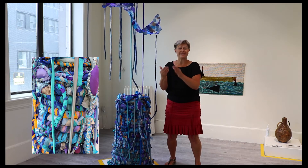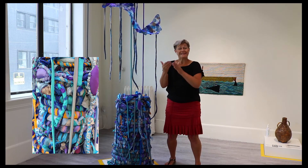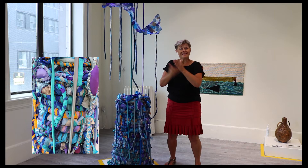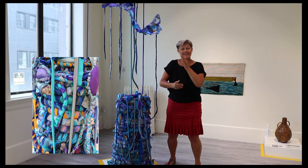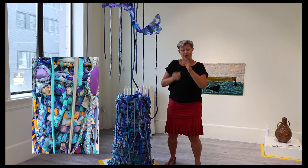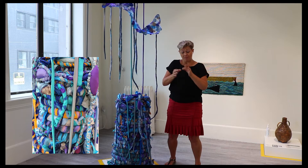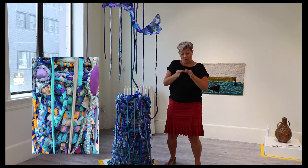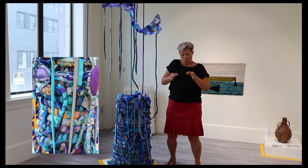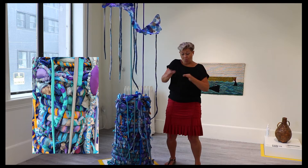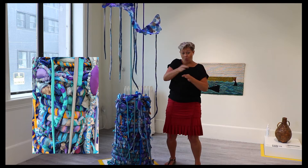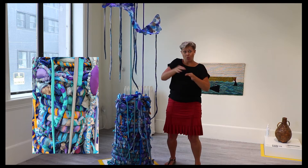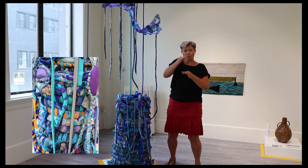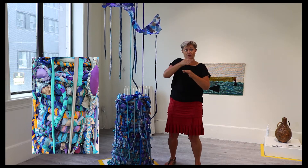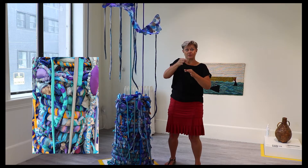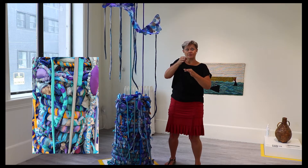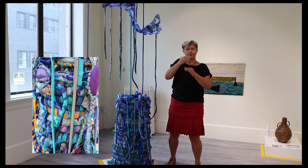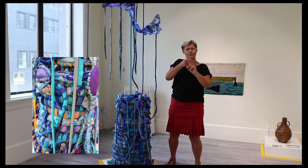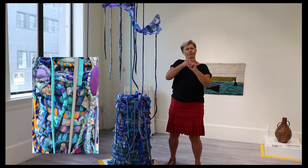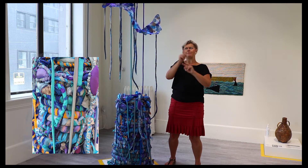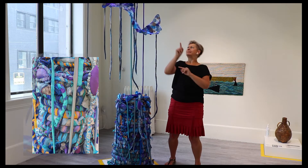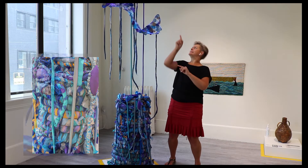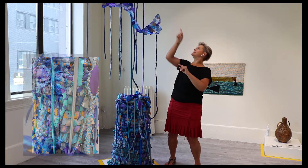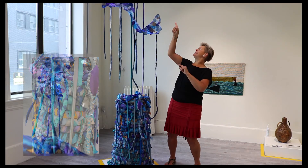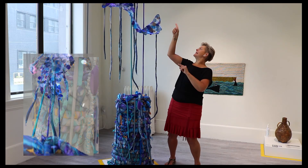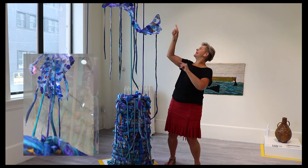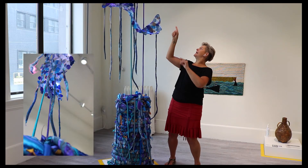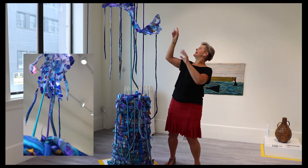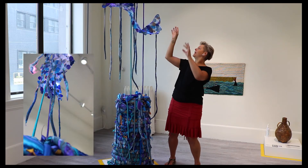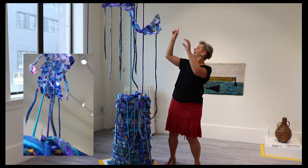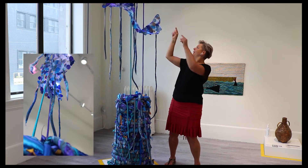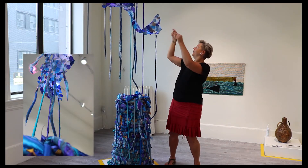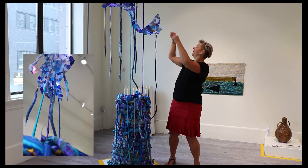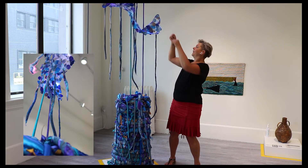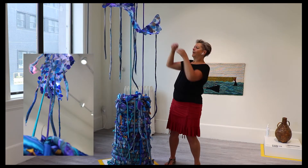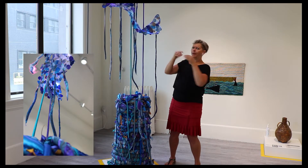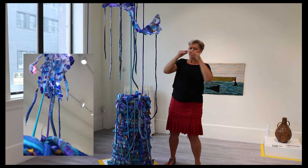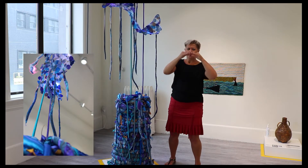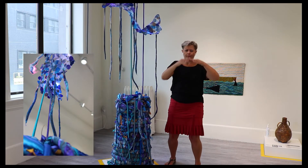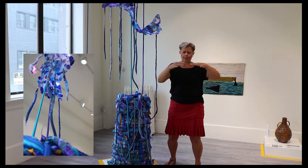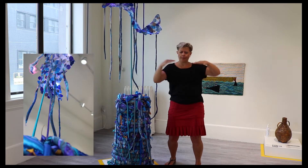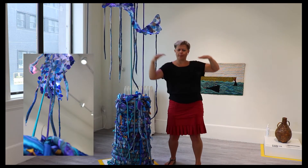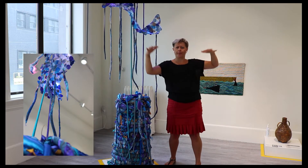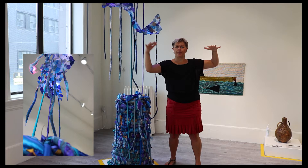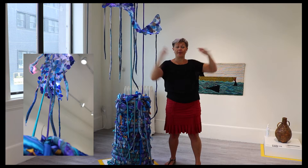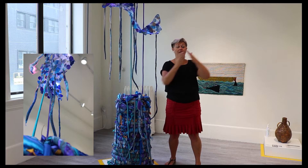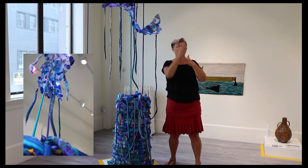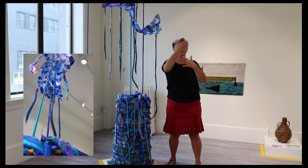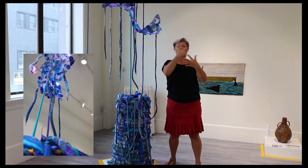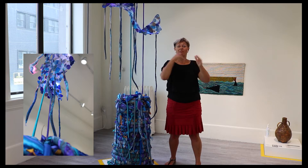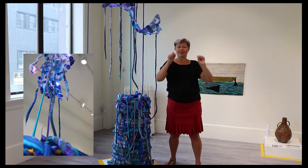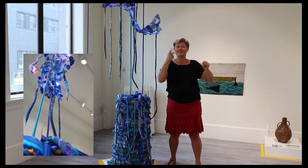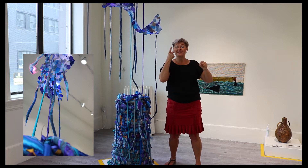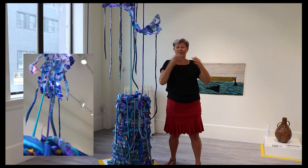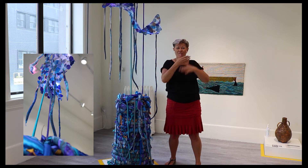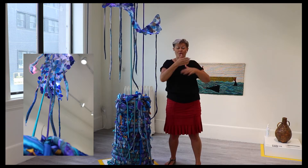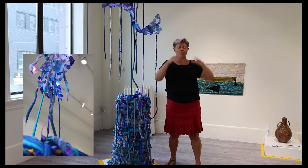of the coils are suspended from the ceiling and threaded through holes in a small translucent cloth made of blue-colored